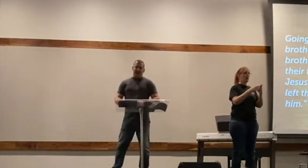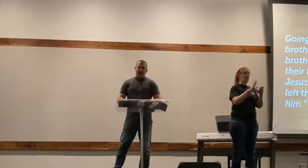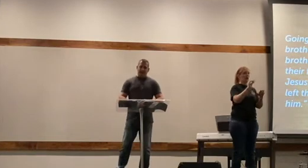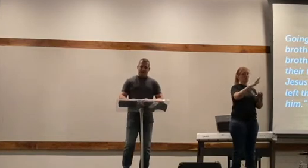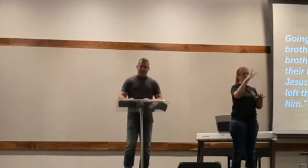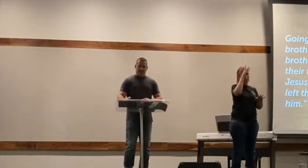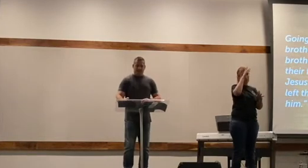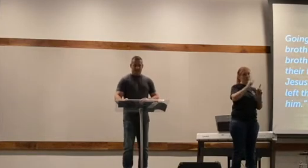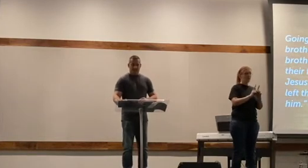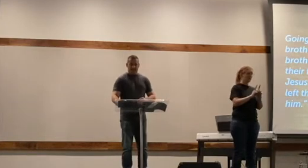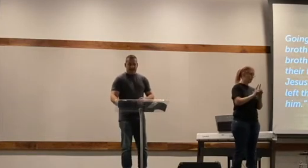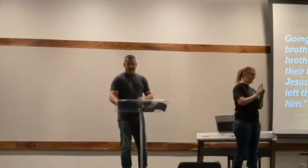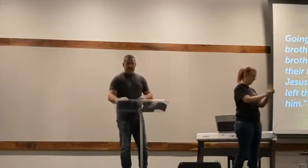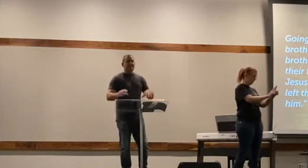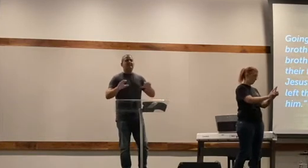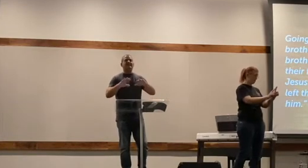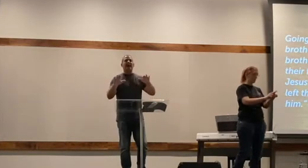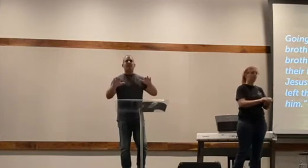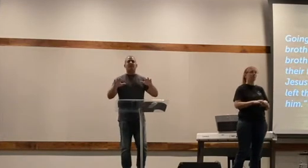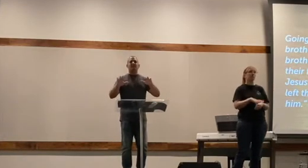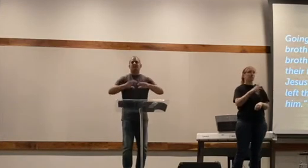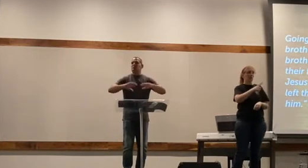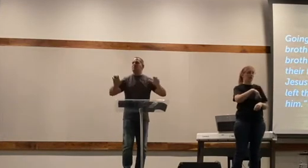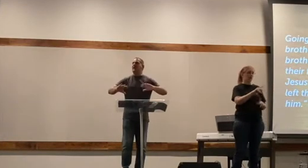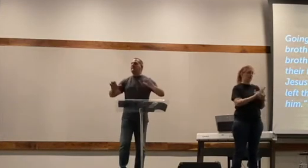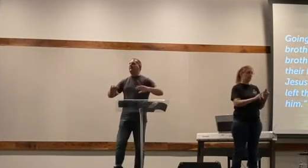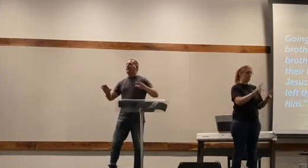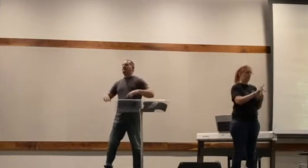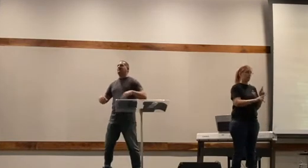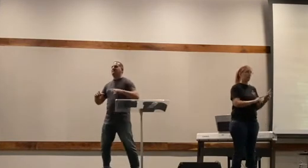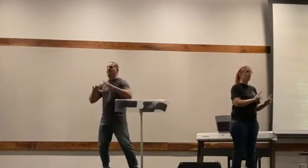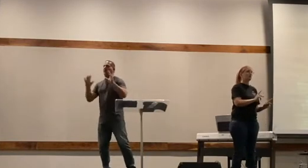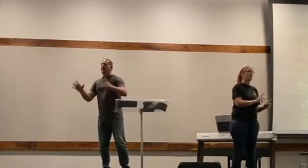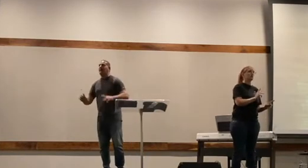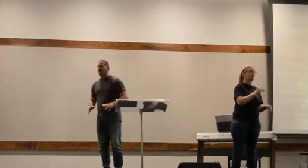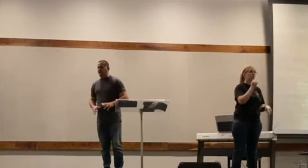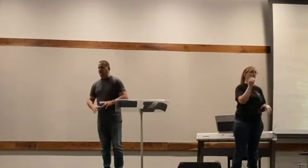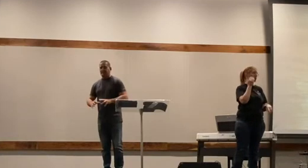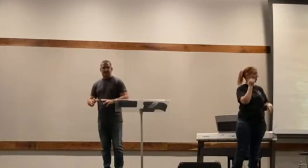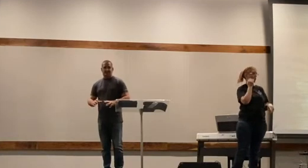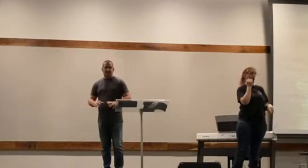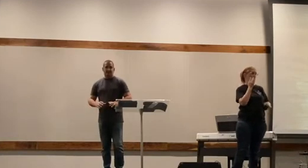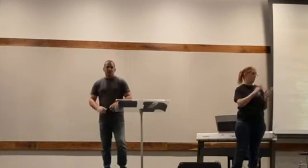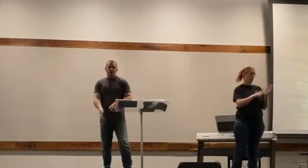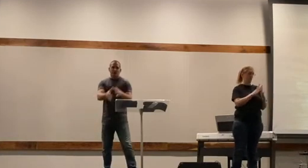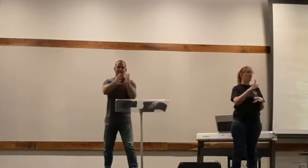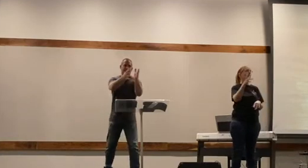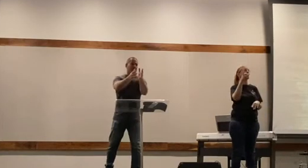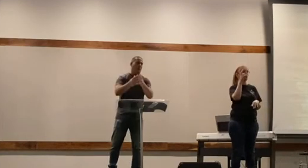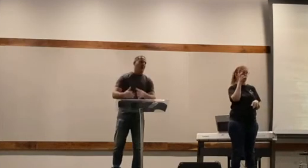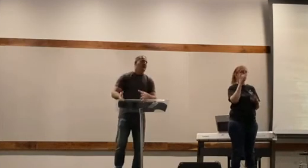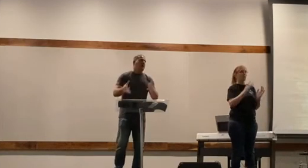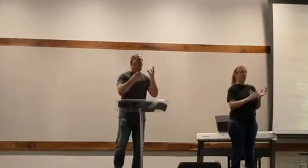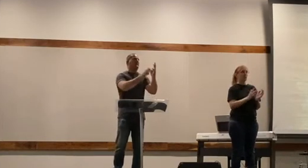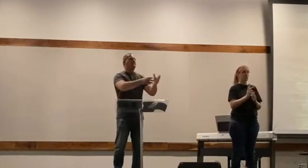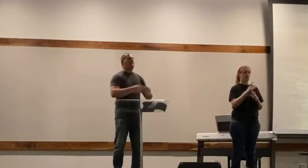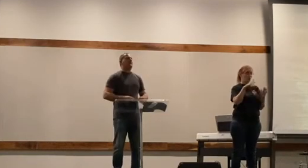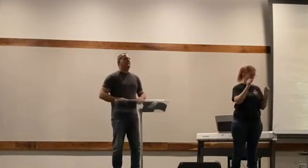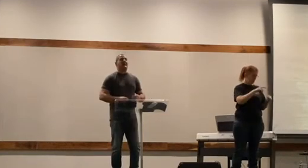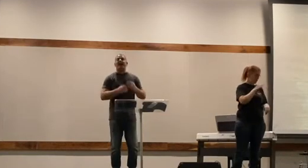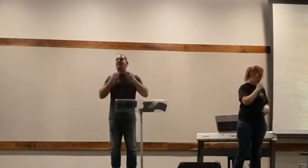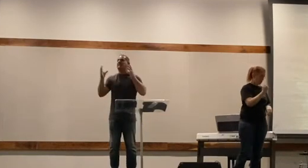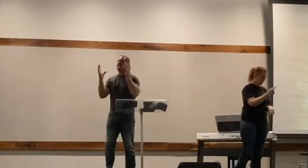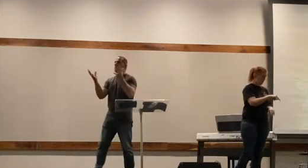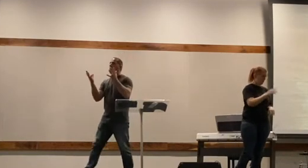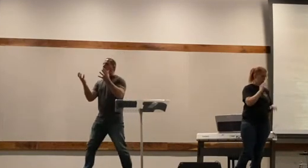they followed him. These disciples knew nothing about Jesus. They heard about Jesus. Could this be the one? Could this be